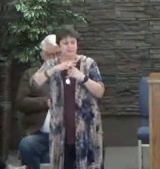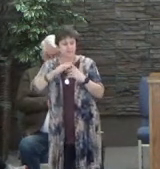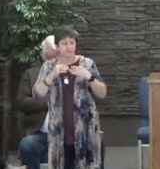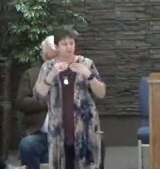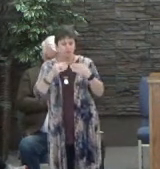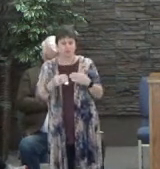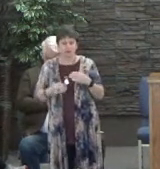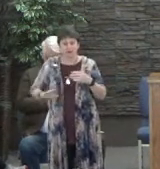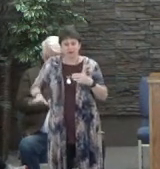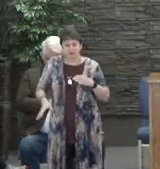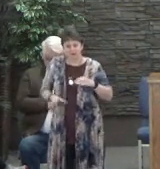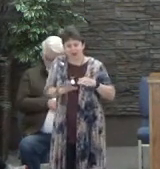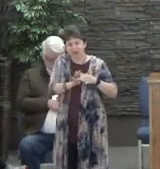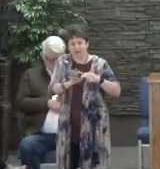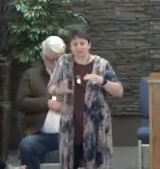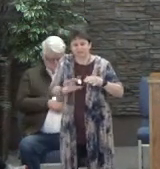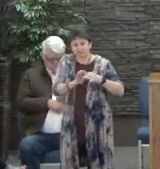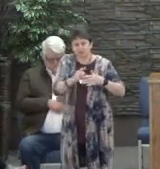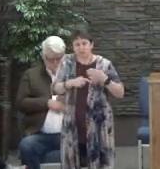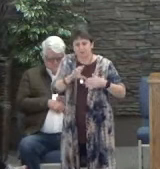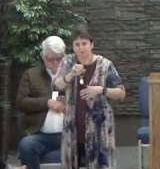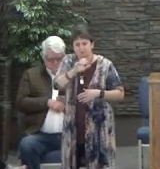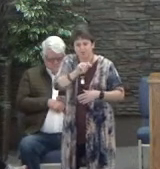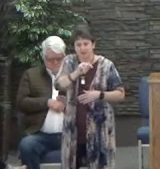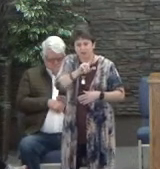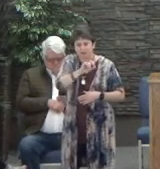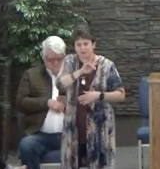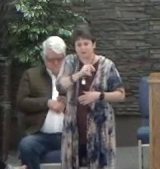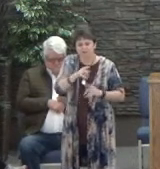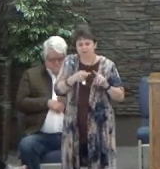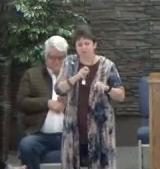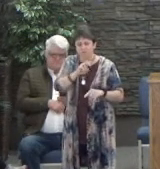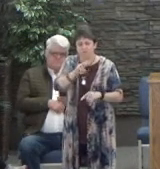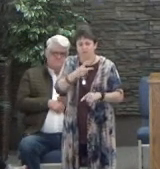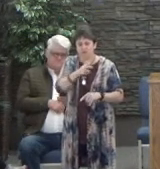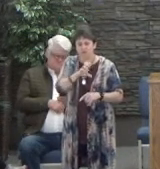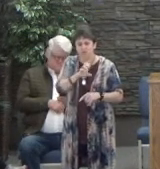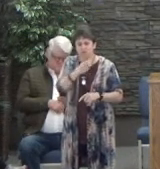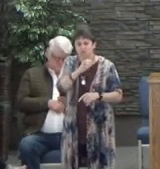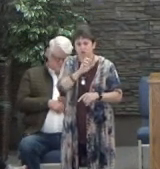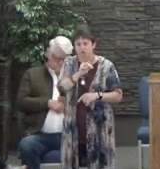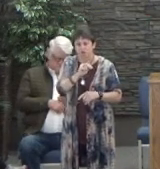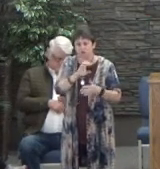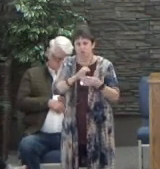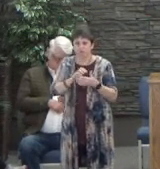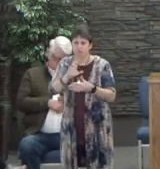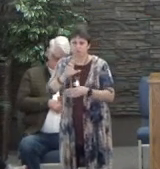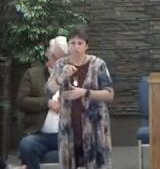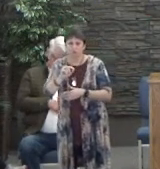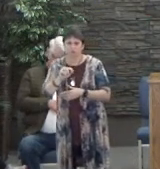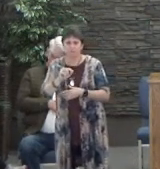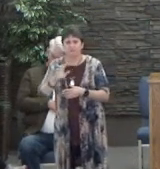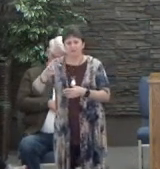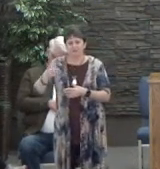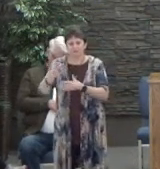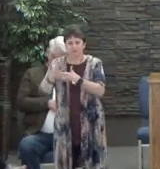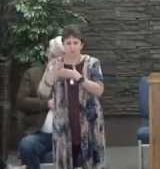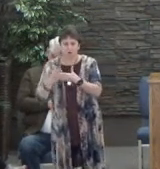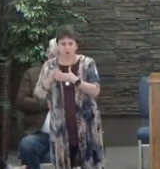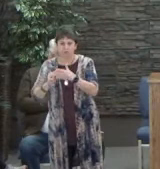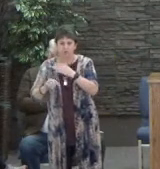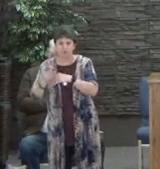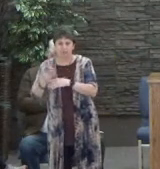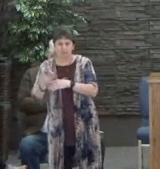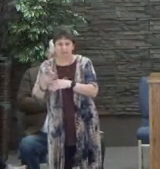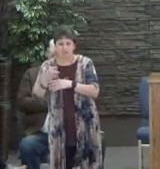what Scott Lucason shared earlier from 2 Chronicles chapter 20. But beginning in the second part of verse